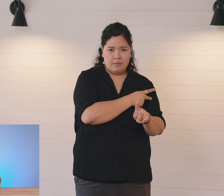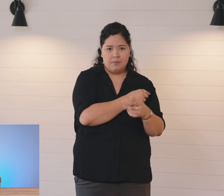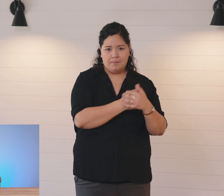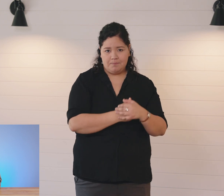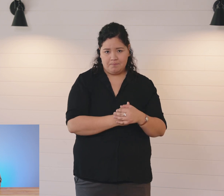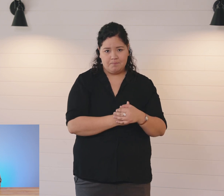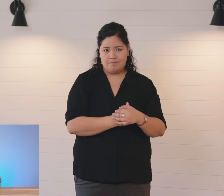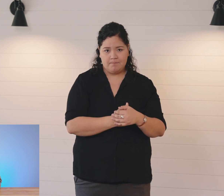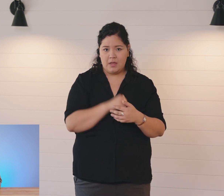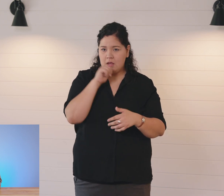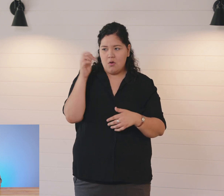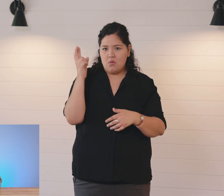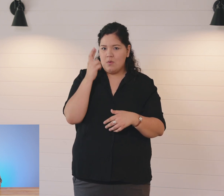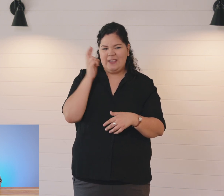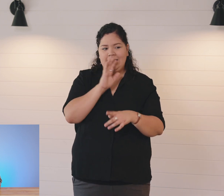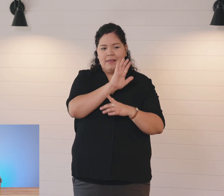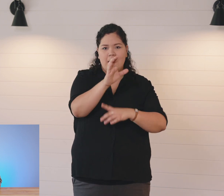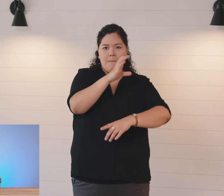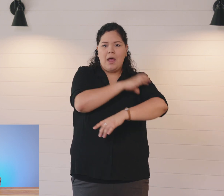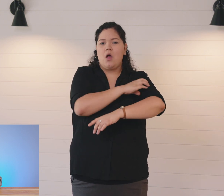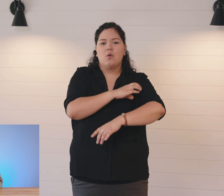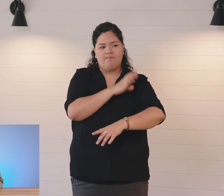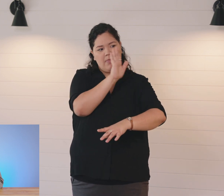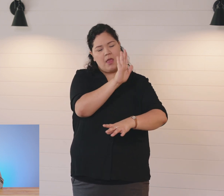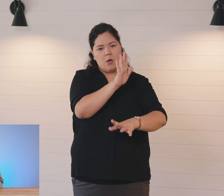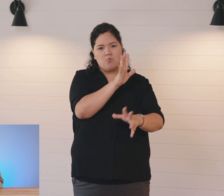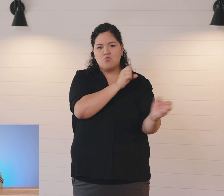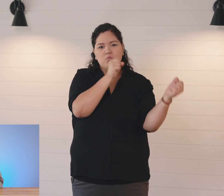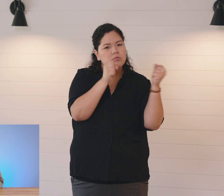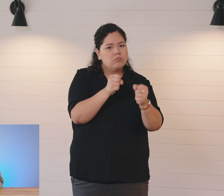one with whom he's picking a fight.